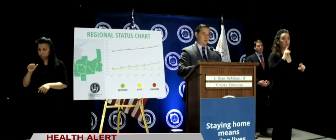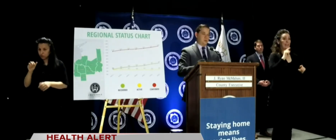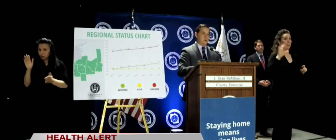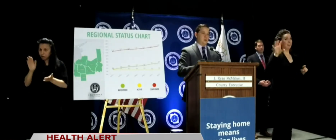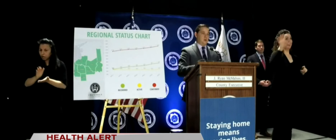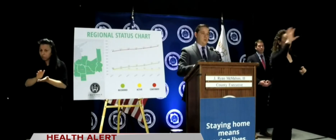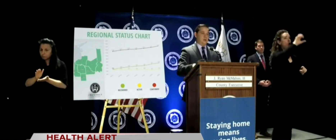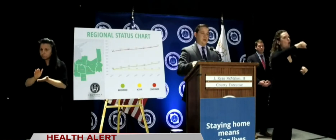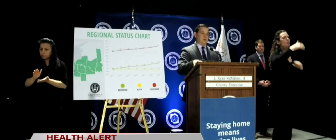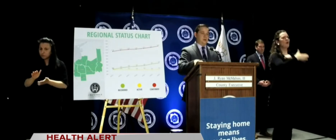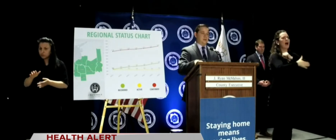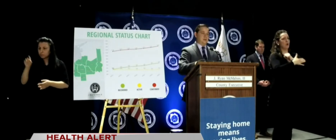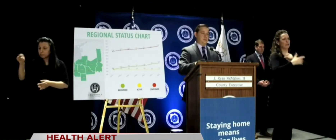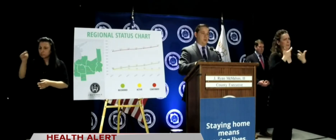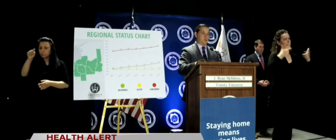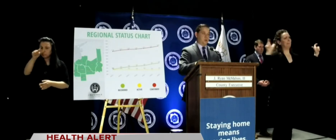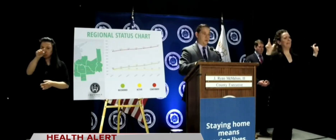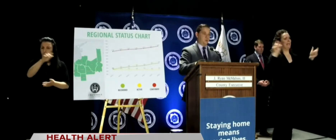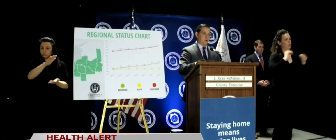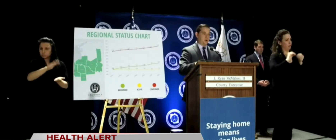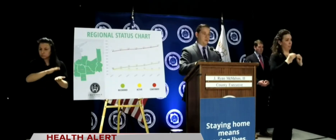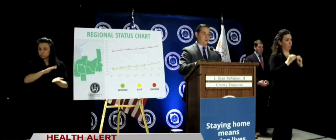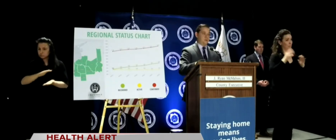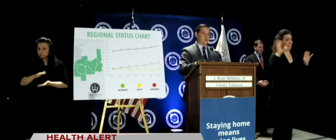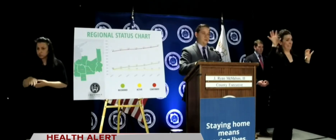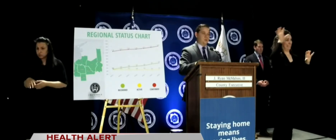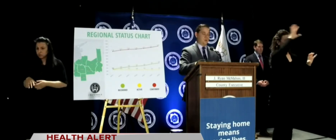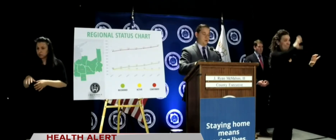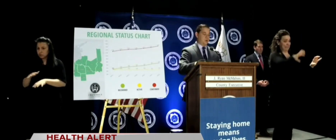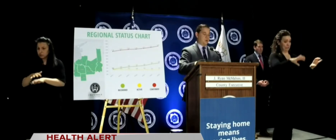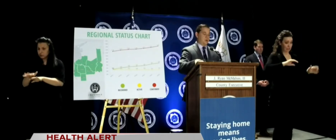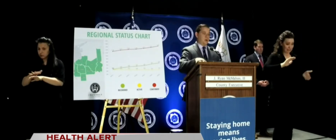early. We had a team approach early with our government in